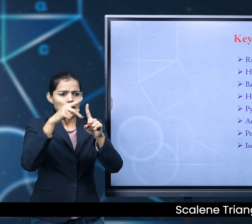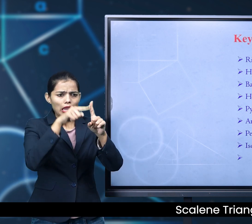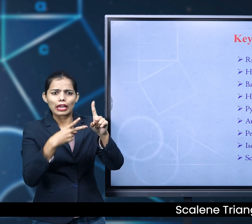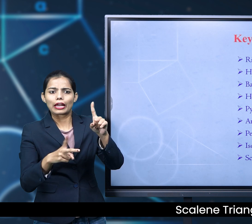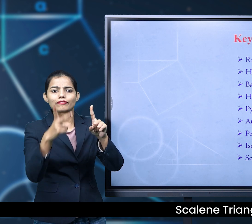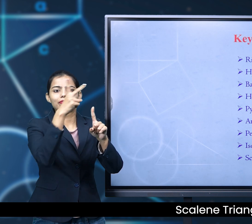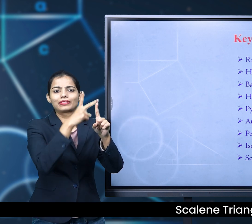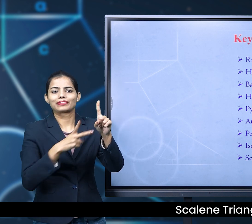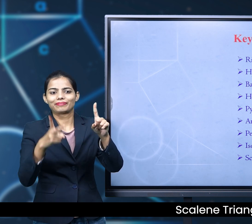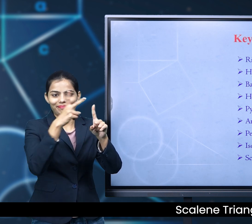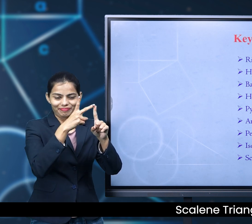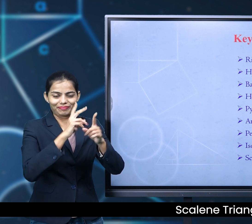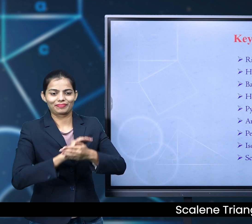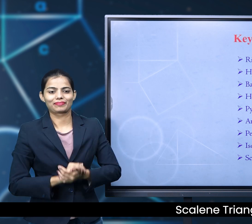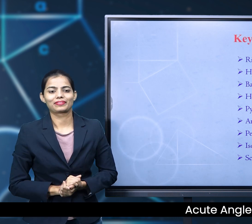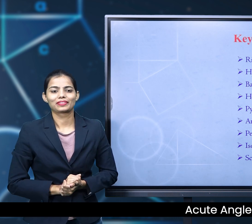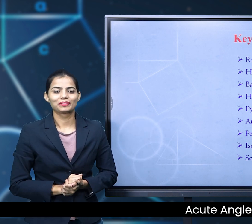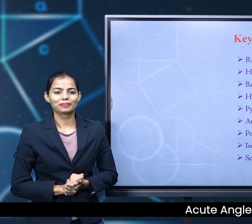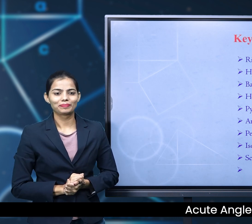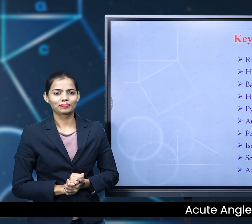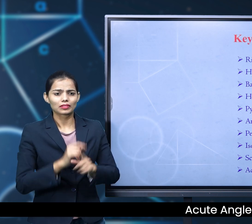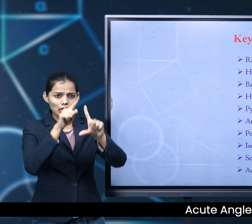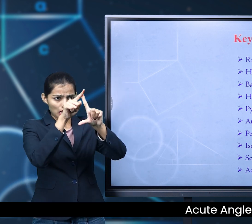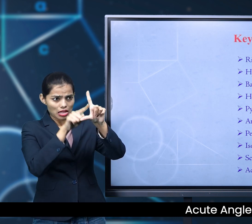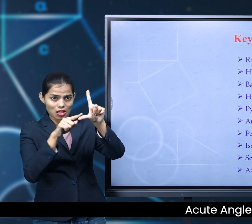scalene triangle, acute angles.